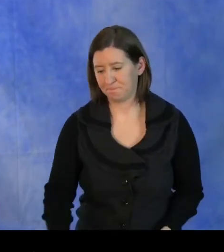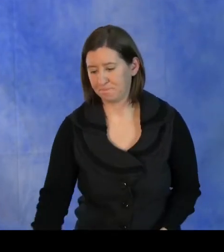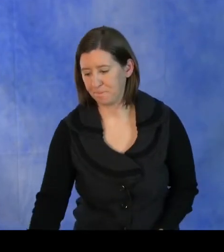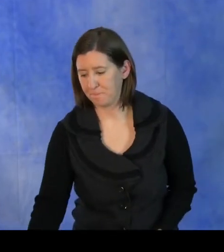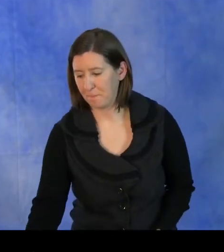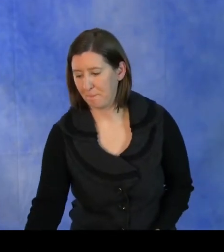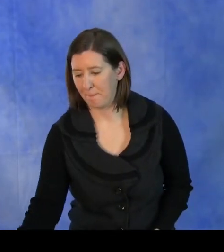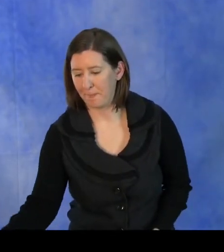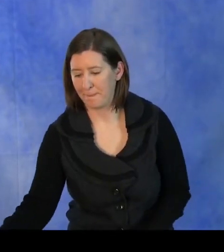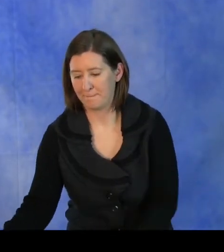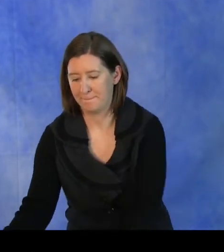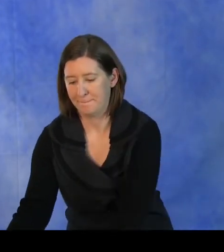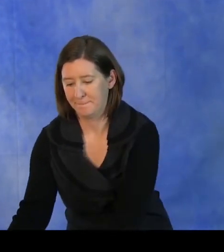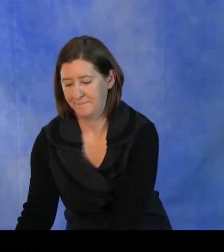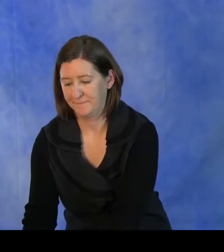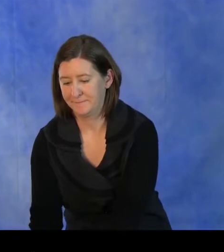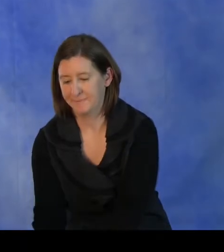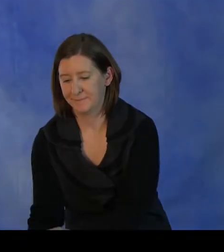It's really the same thing.